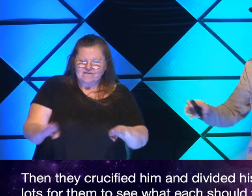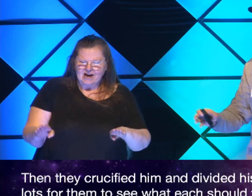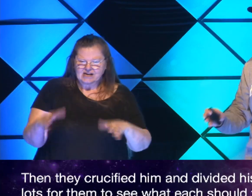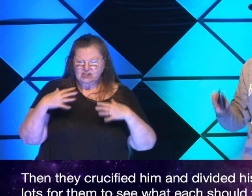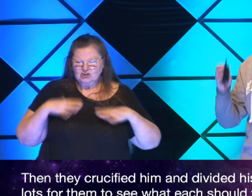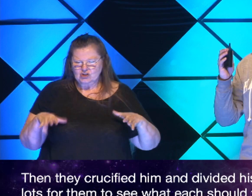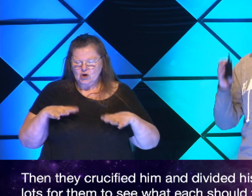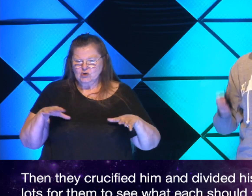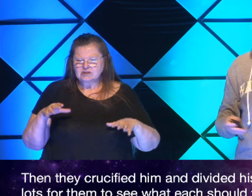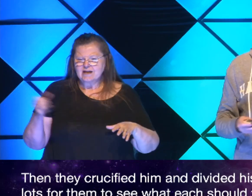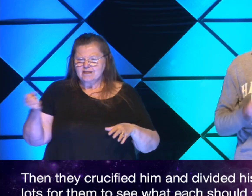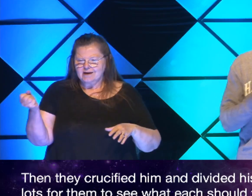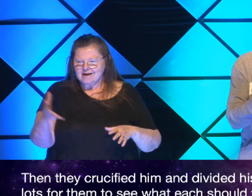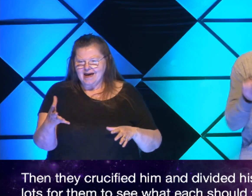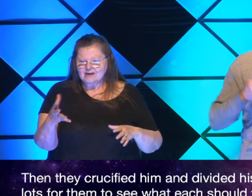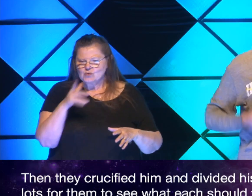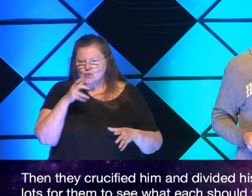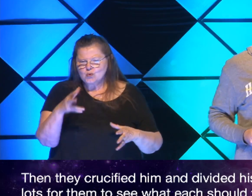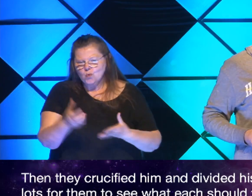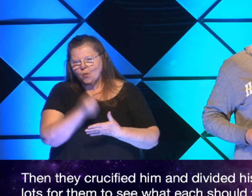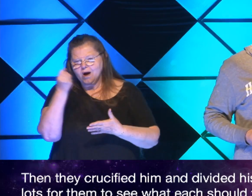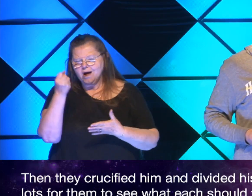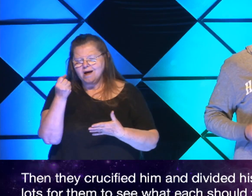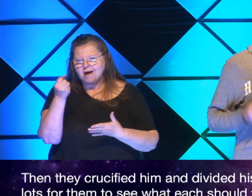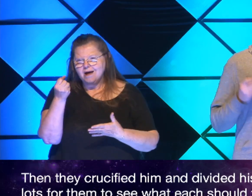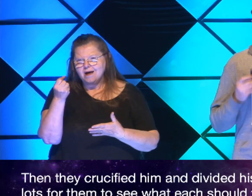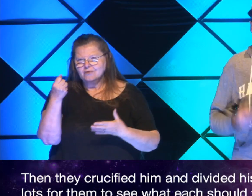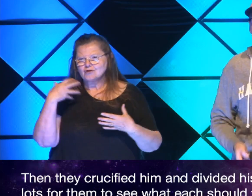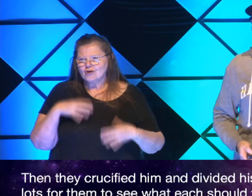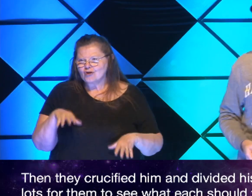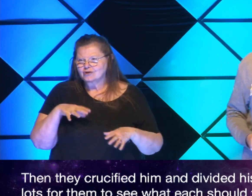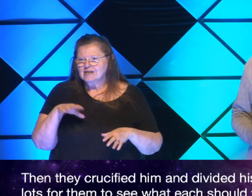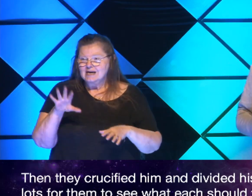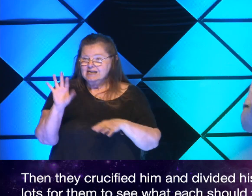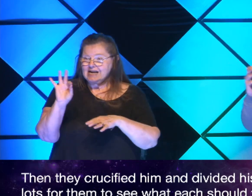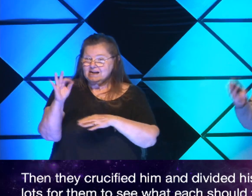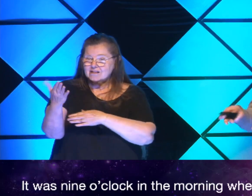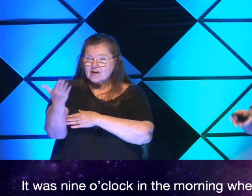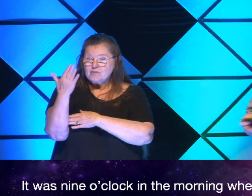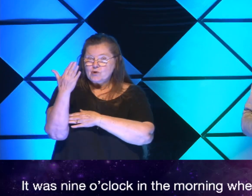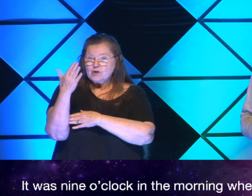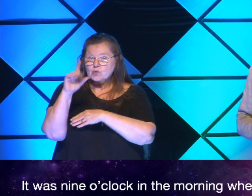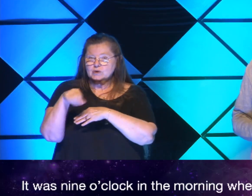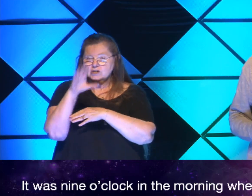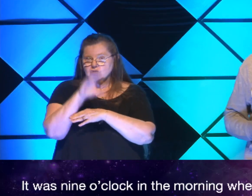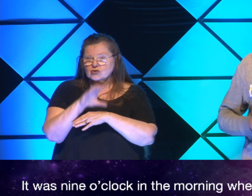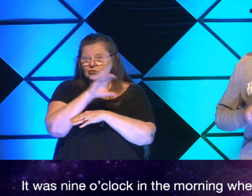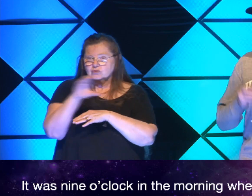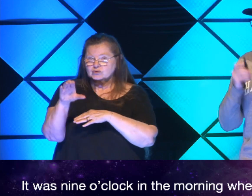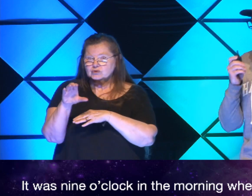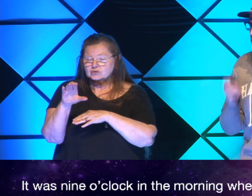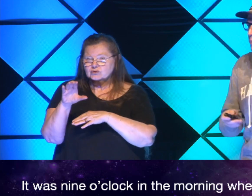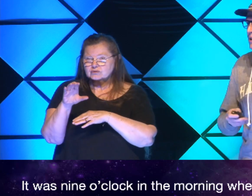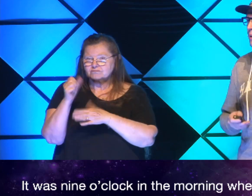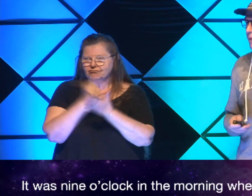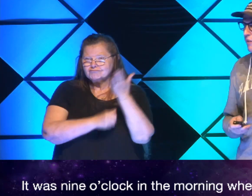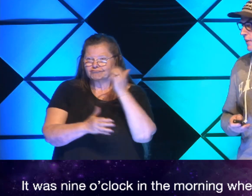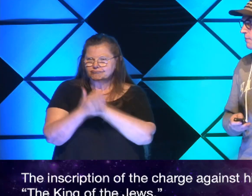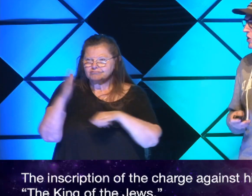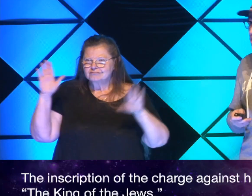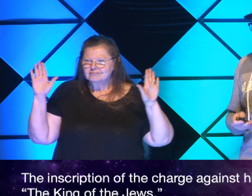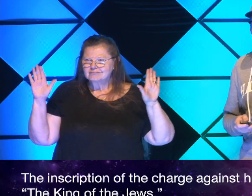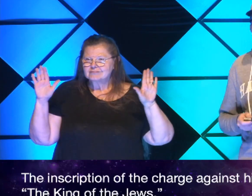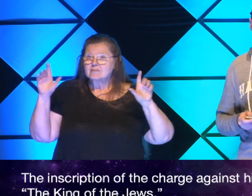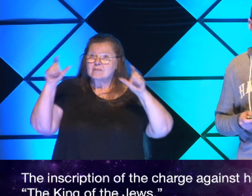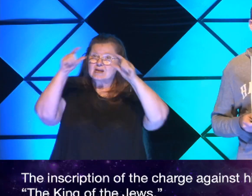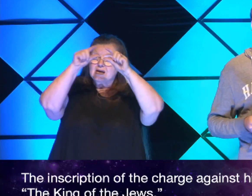cast lots for them to see what each should get. And it was 9 o'clock in the morning when they crucified him, Mark says. And the inscription above him,